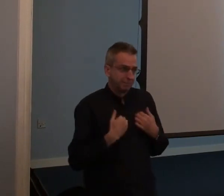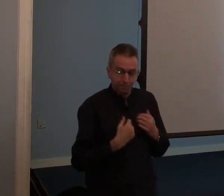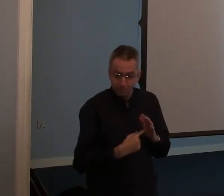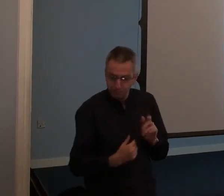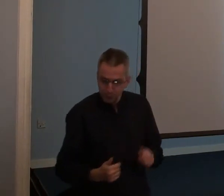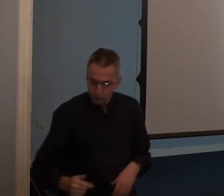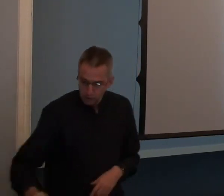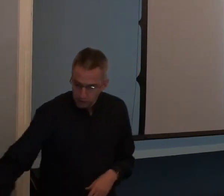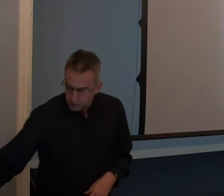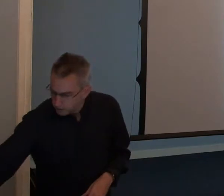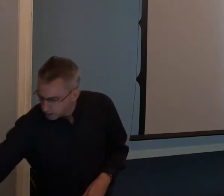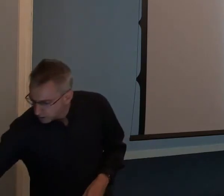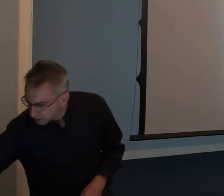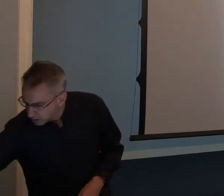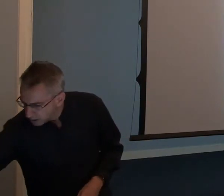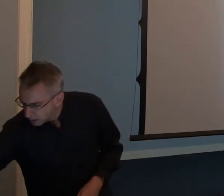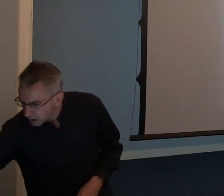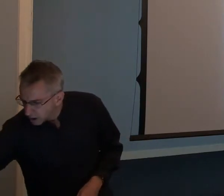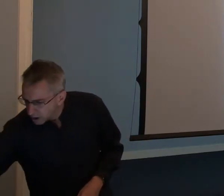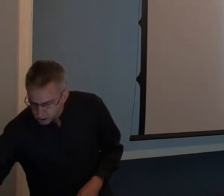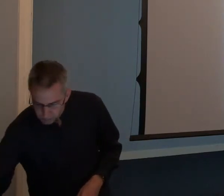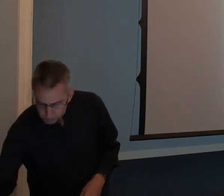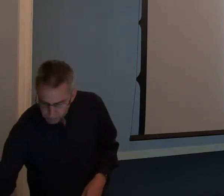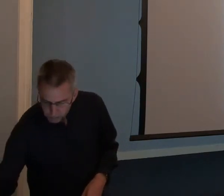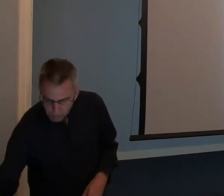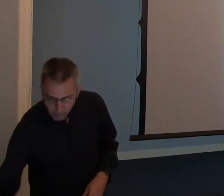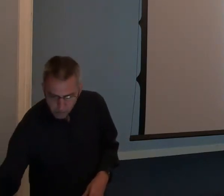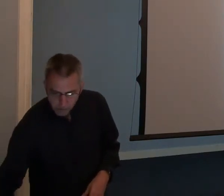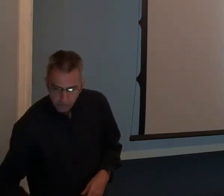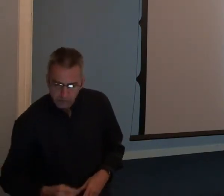know, positively change some people's attitude and most people from the results. So that was really interesting.